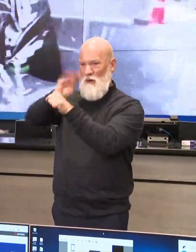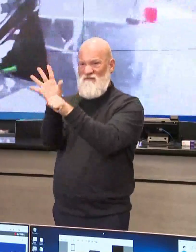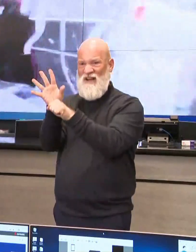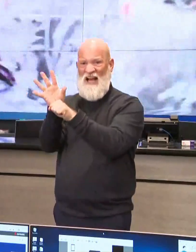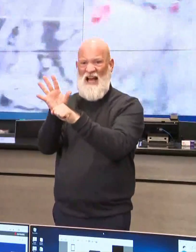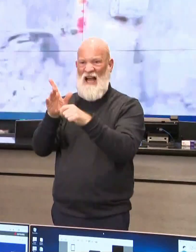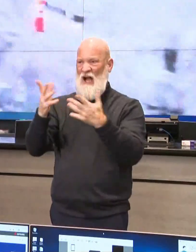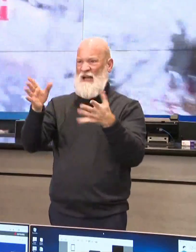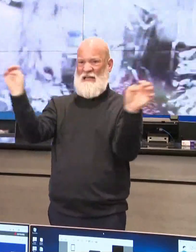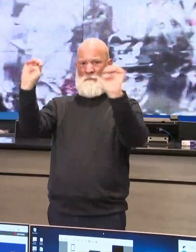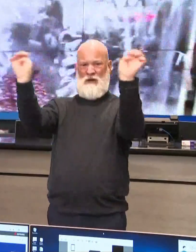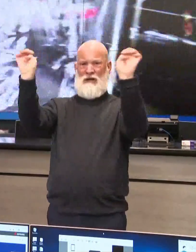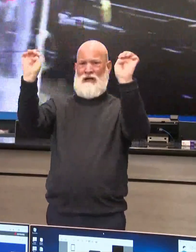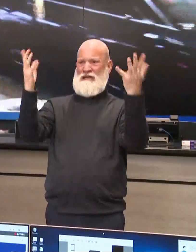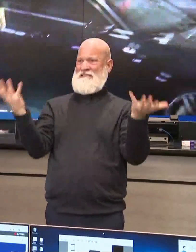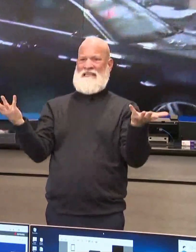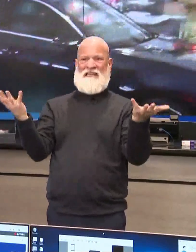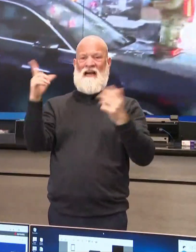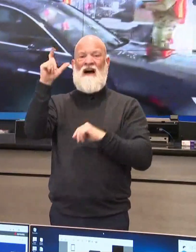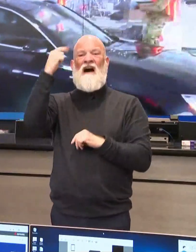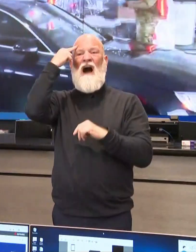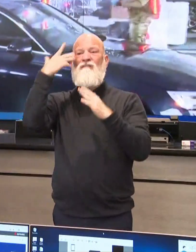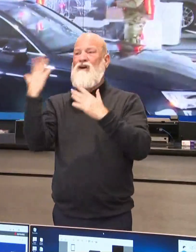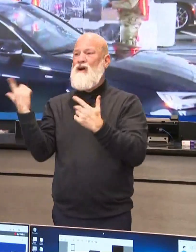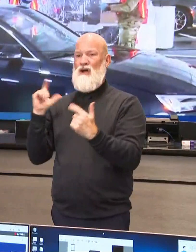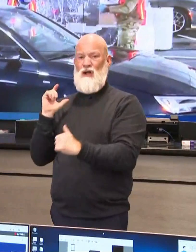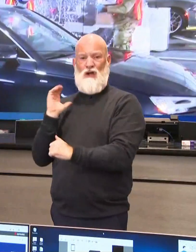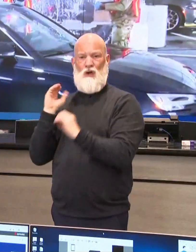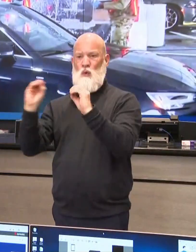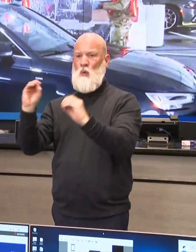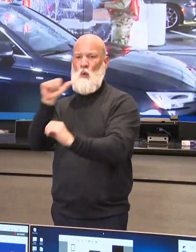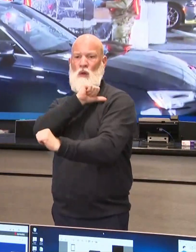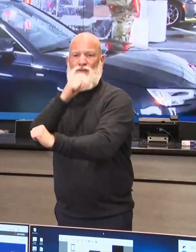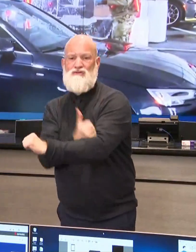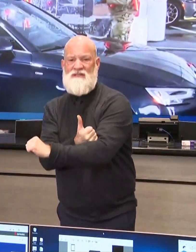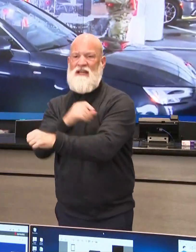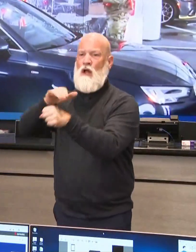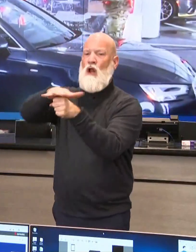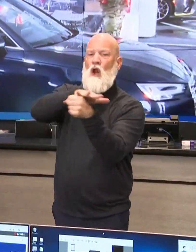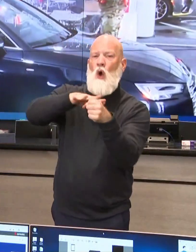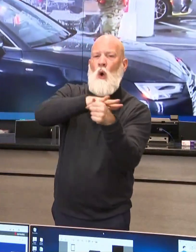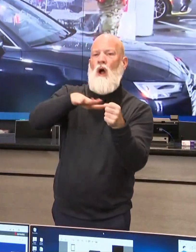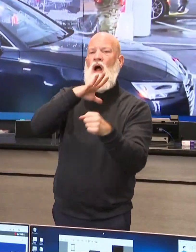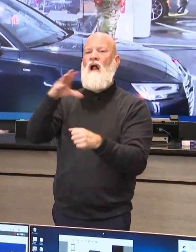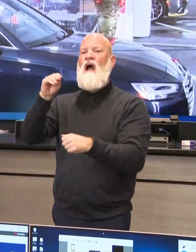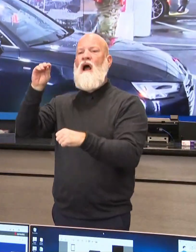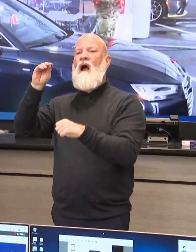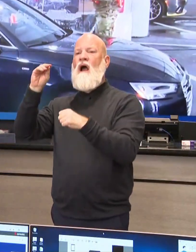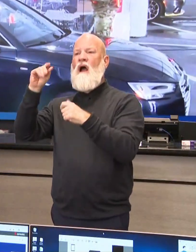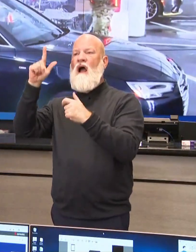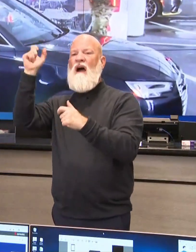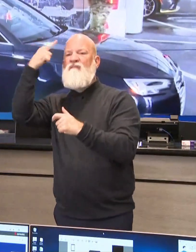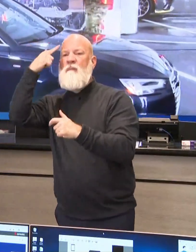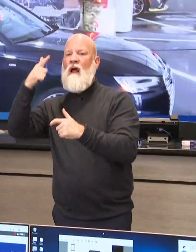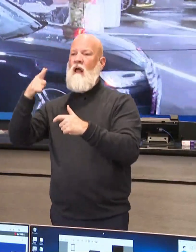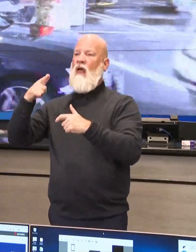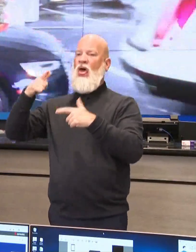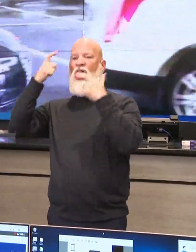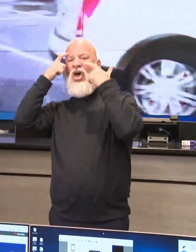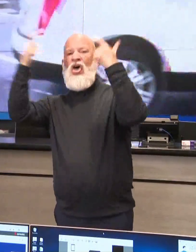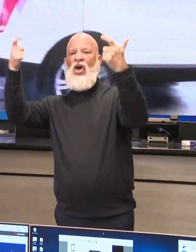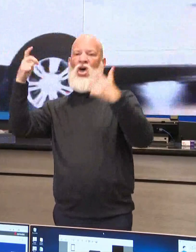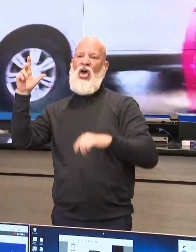doesn't have those powers, then you can have local jurisdictions overriding those. We saw that early